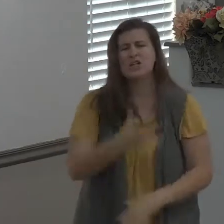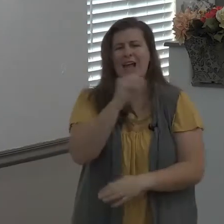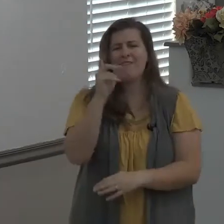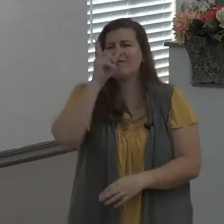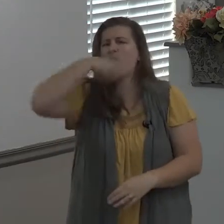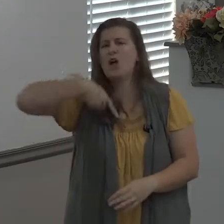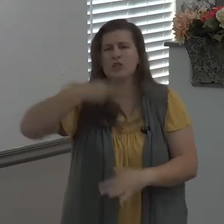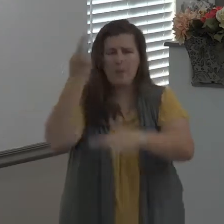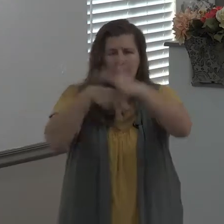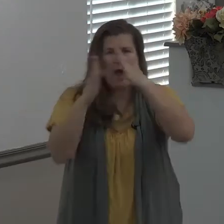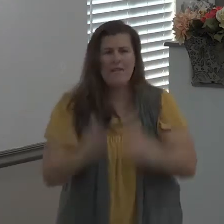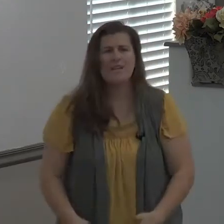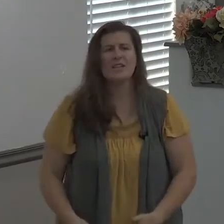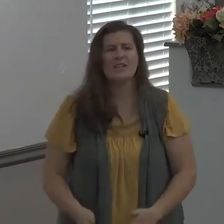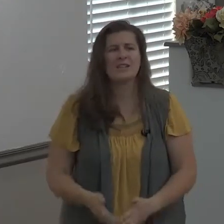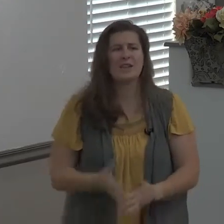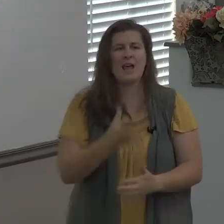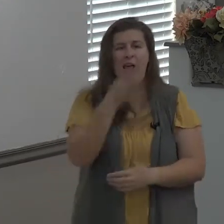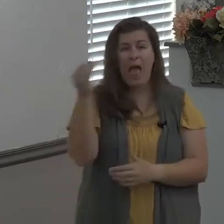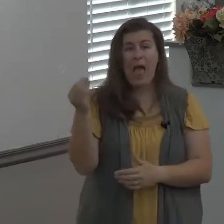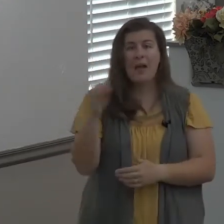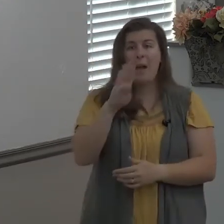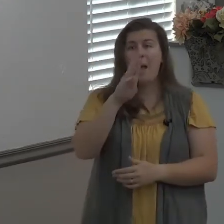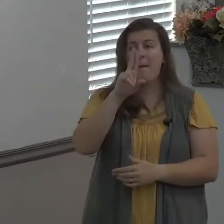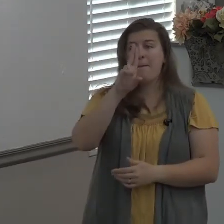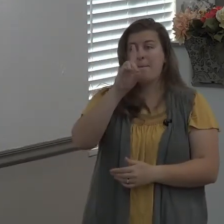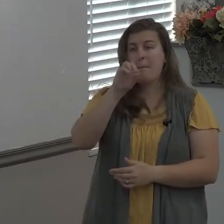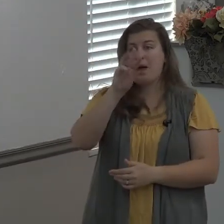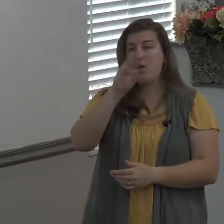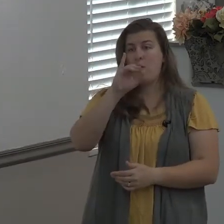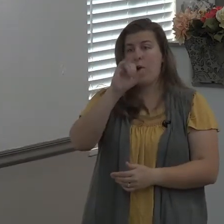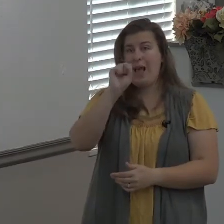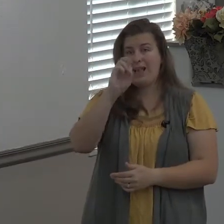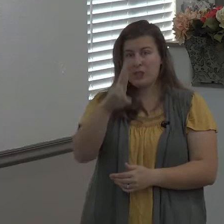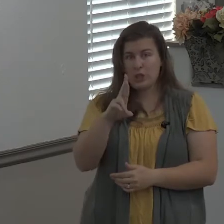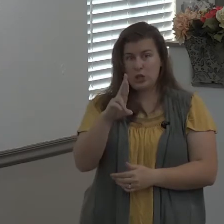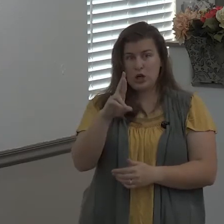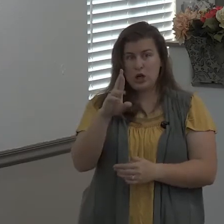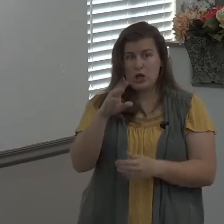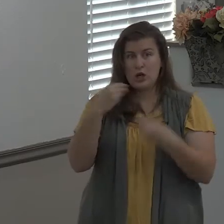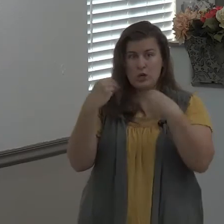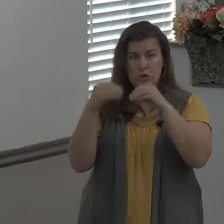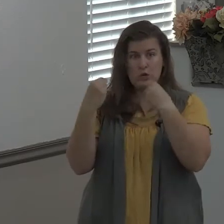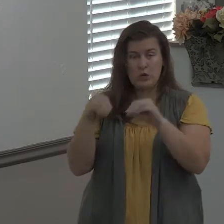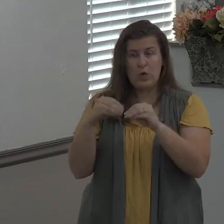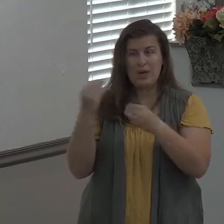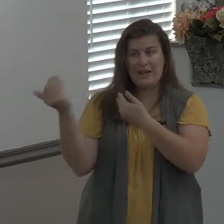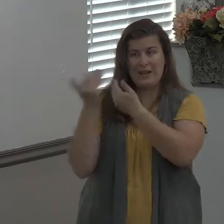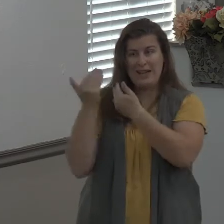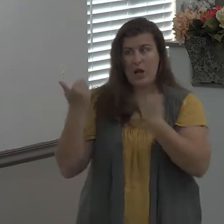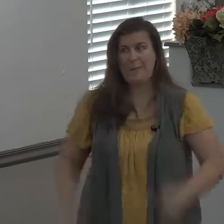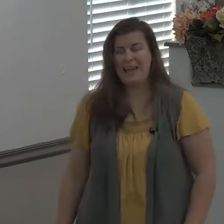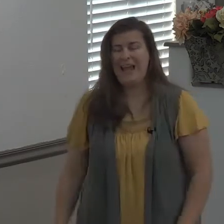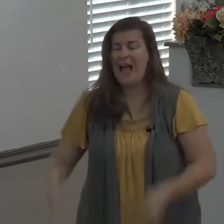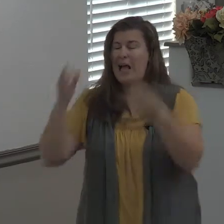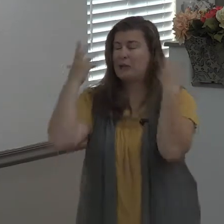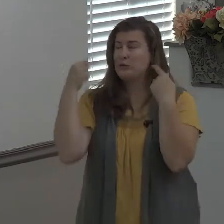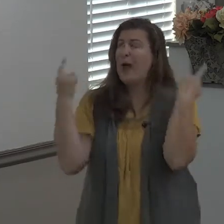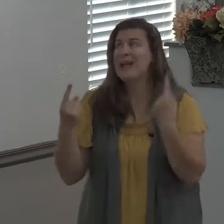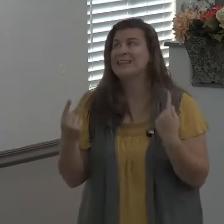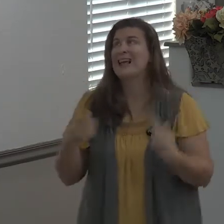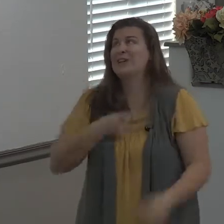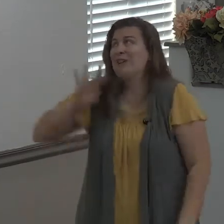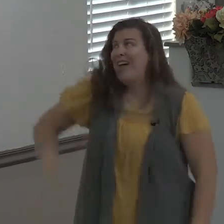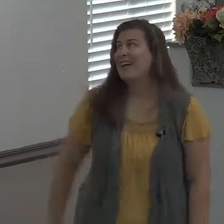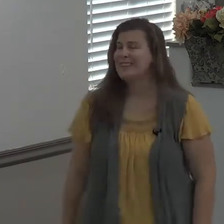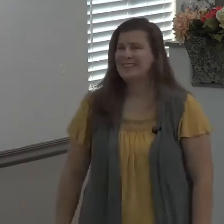of good things, the alcoholics, the booze makers, the false prophets in Columbus. There's a massive Budweiser factory that's there,